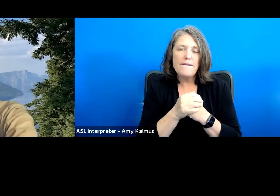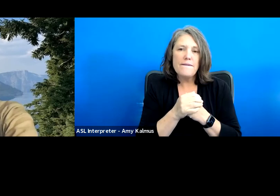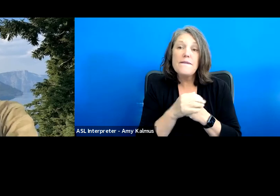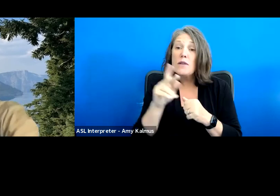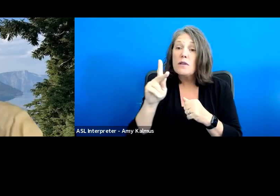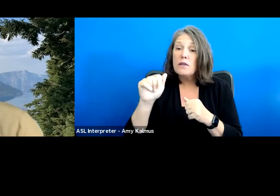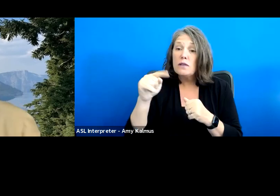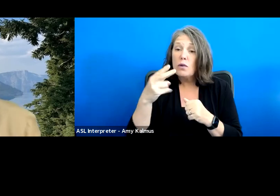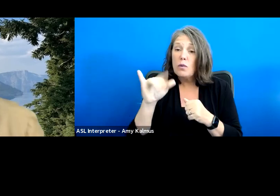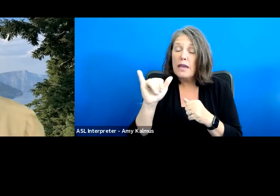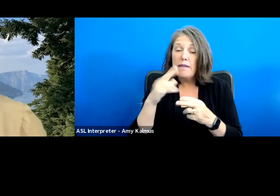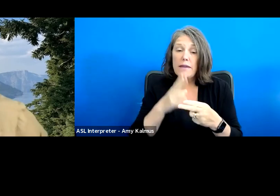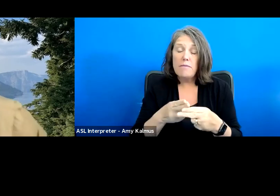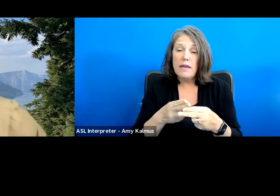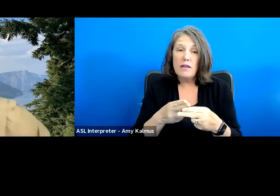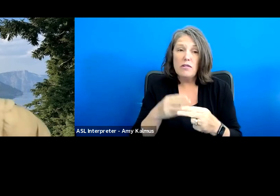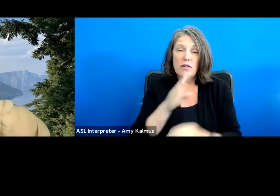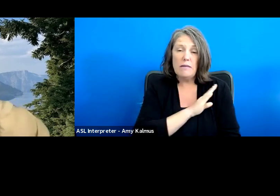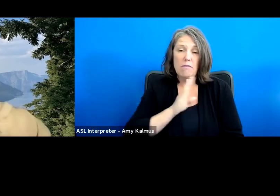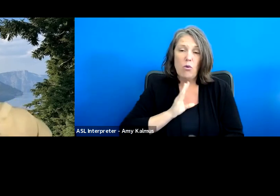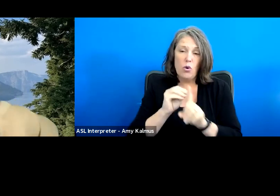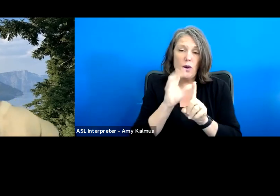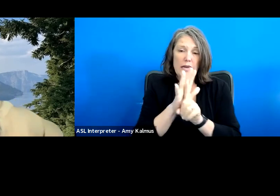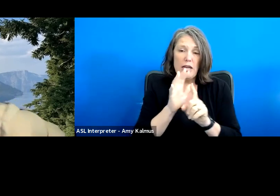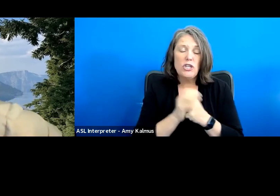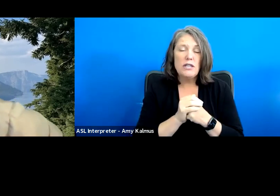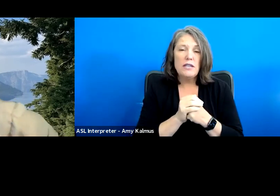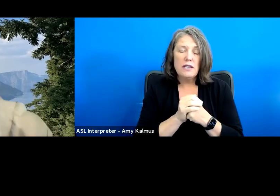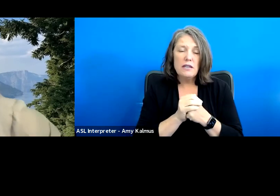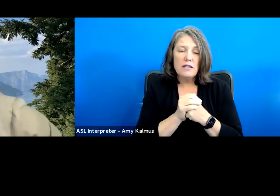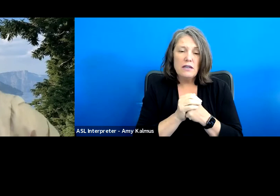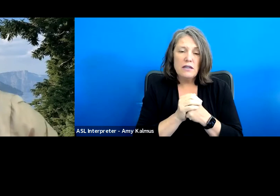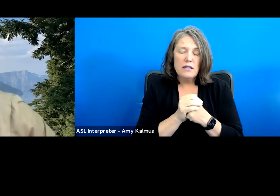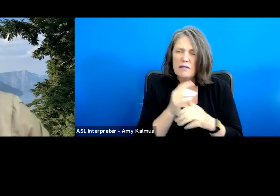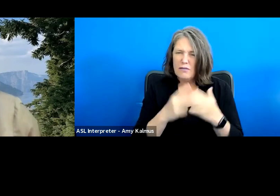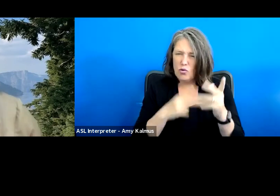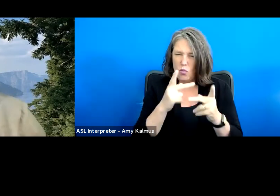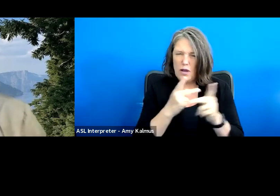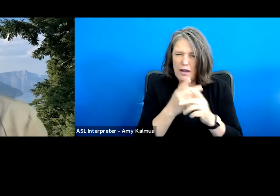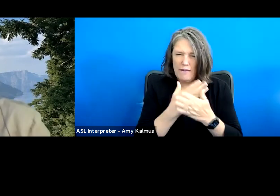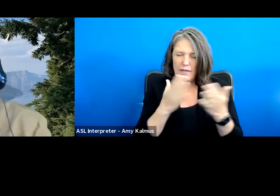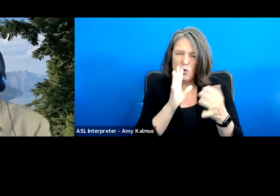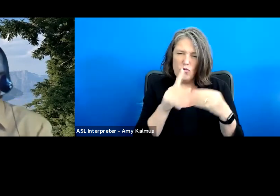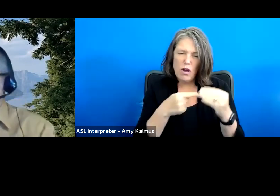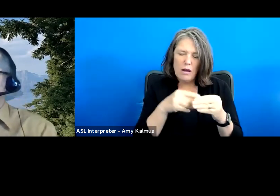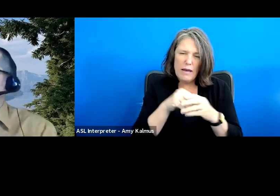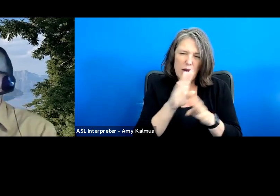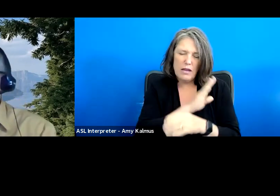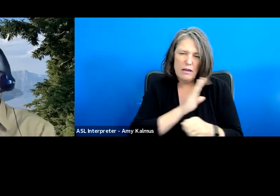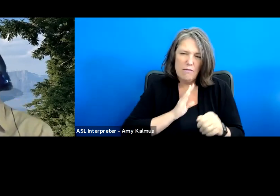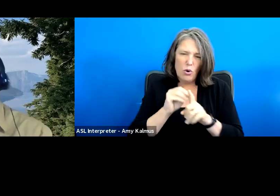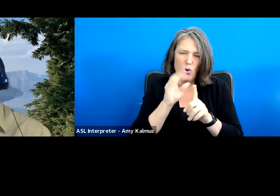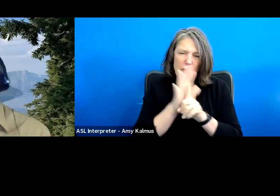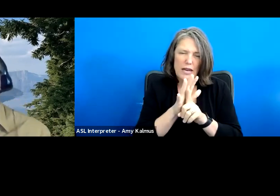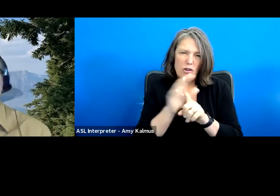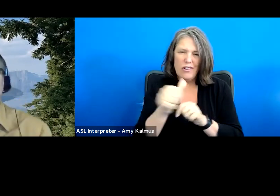Kathy mentioned board orientation. So what kind of things do you talk about in board orientation, and